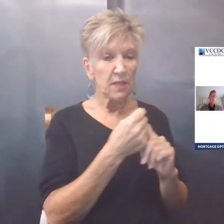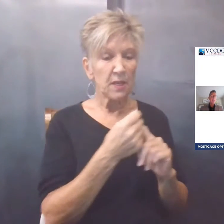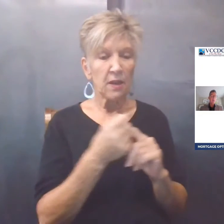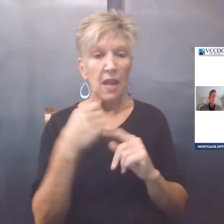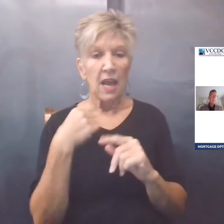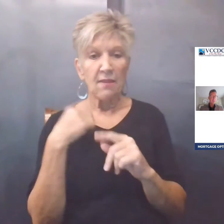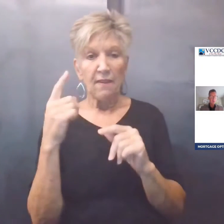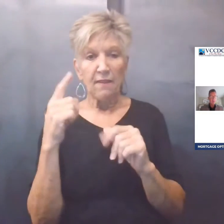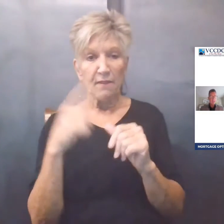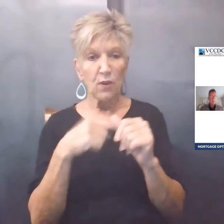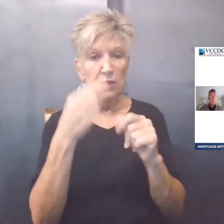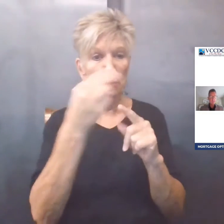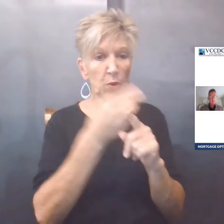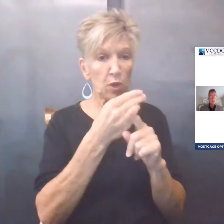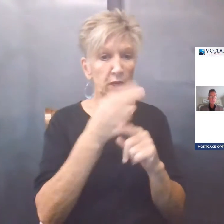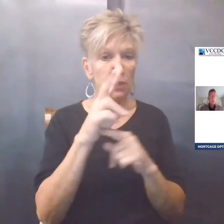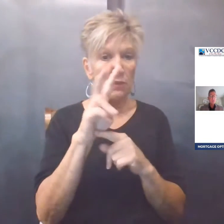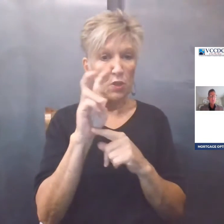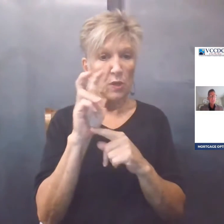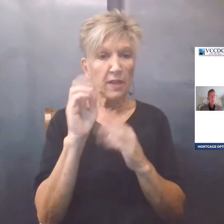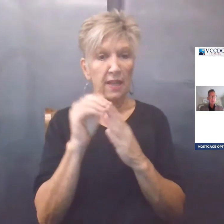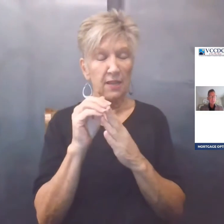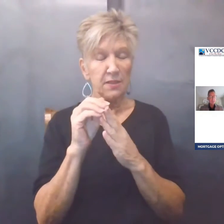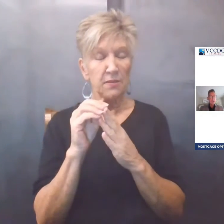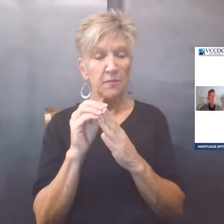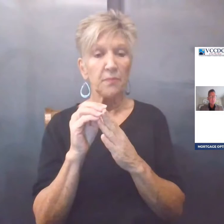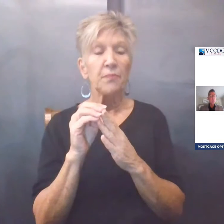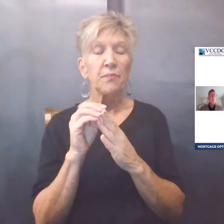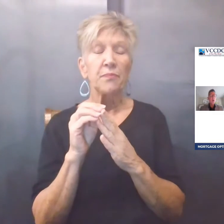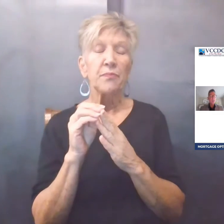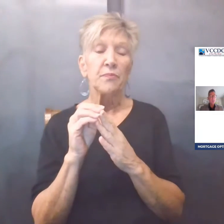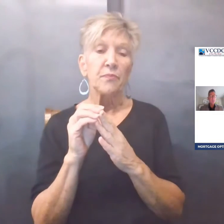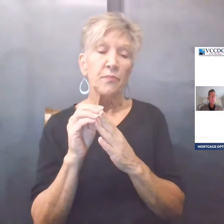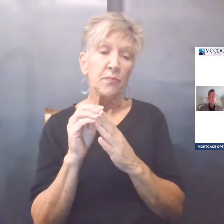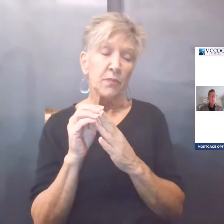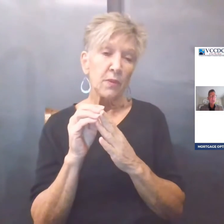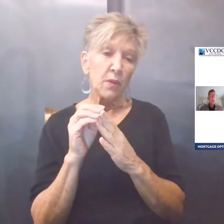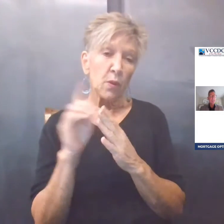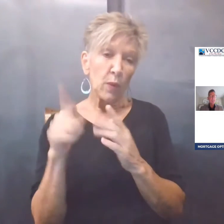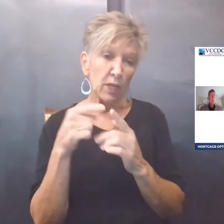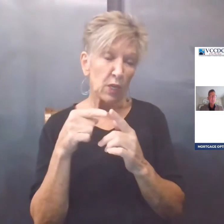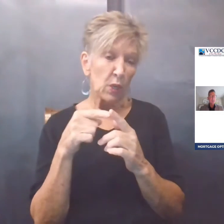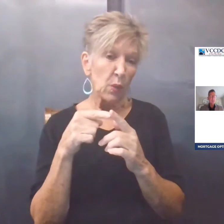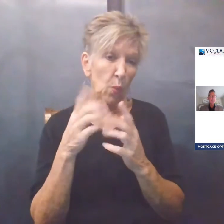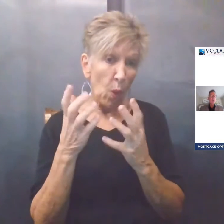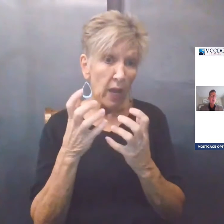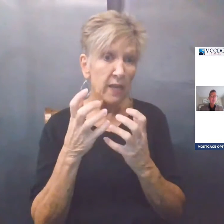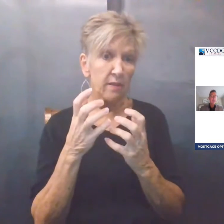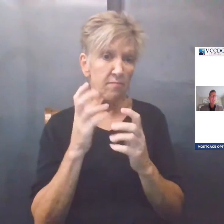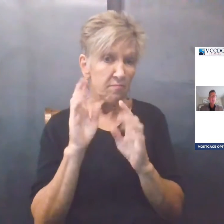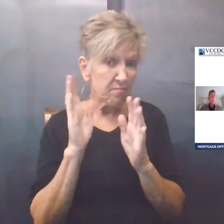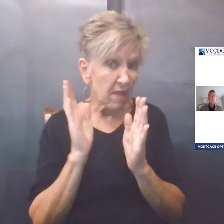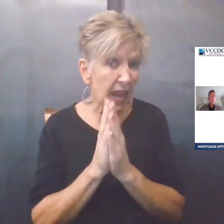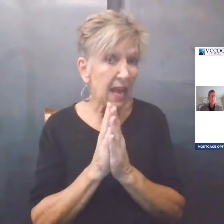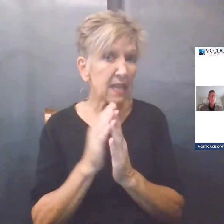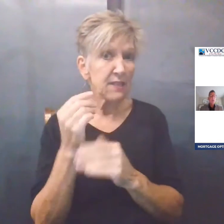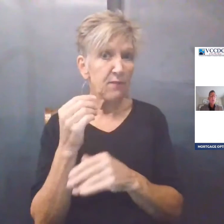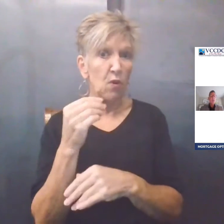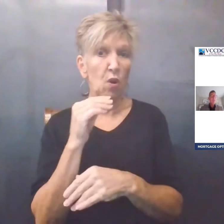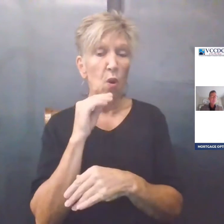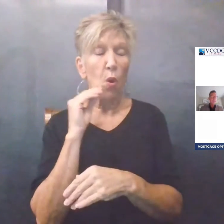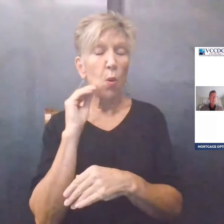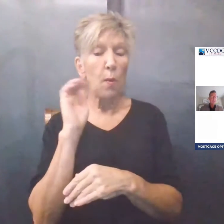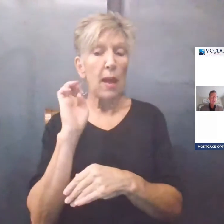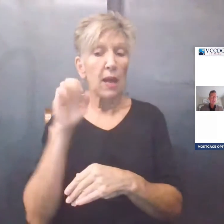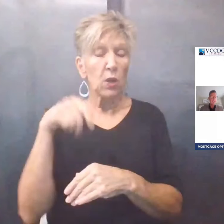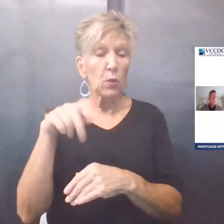first mortgage loan of $200,000. So at that point in time, when you walk into a lender to ask them potentially for a home equity or a HELOC,